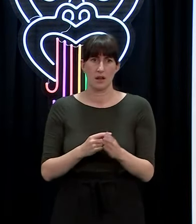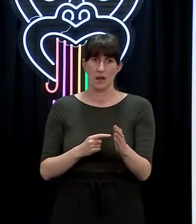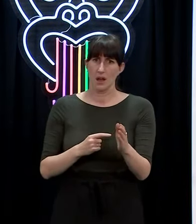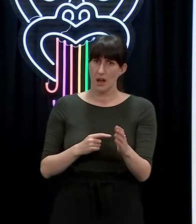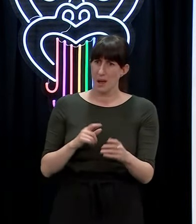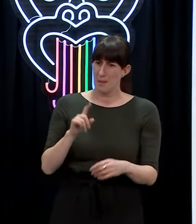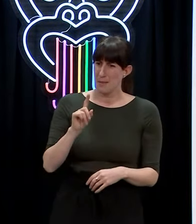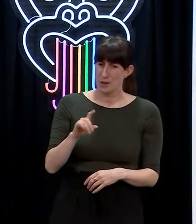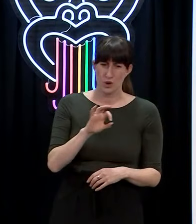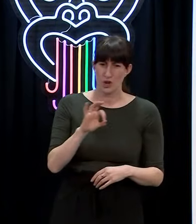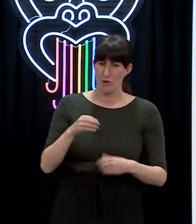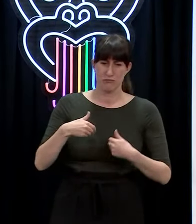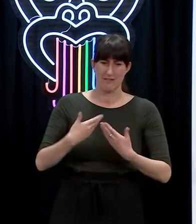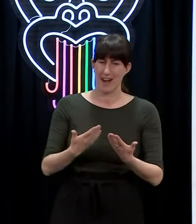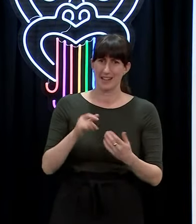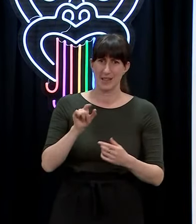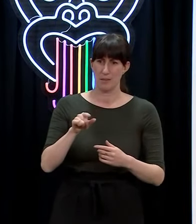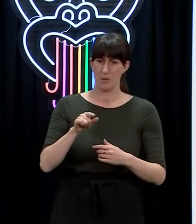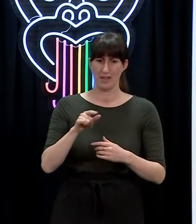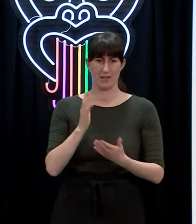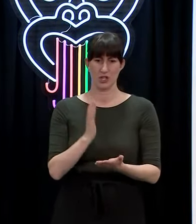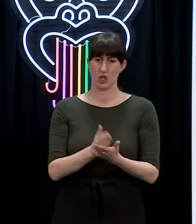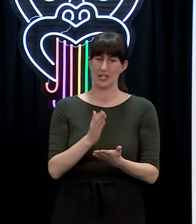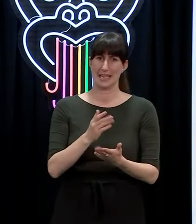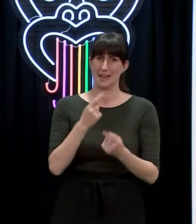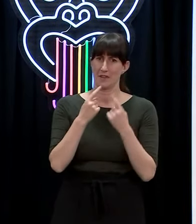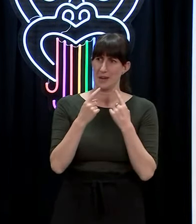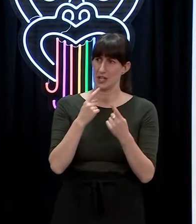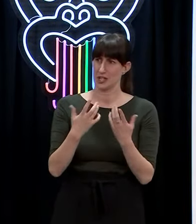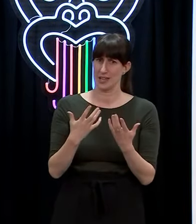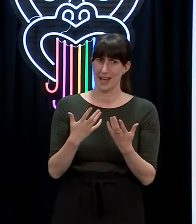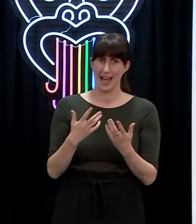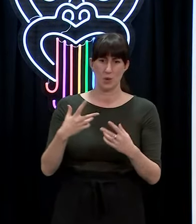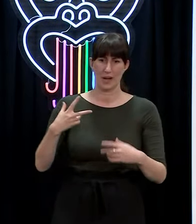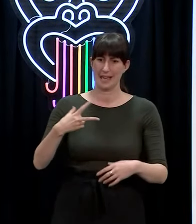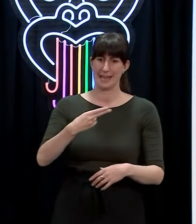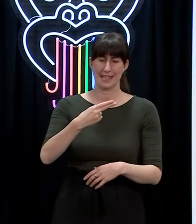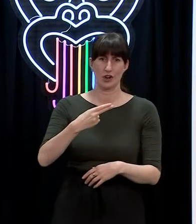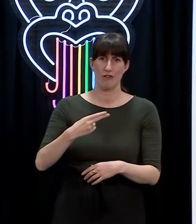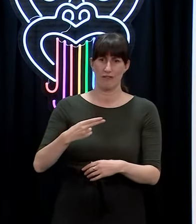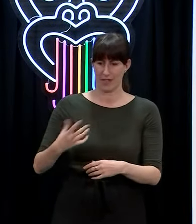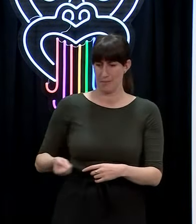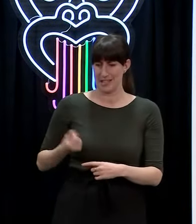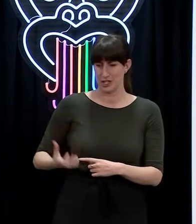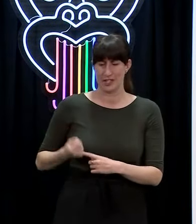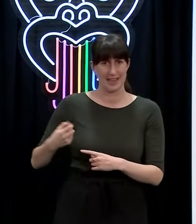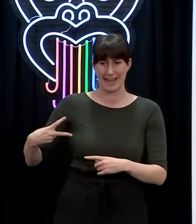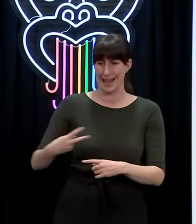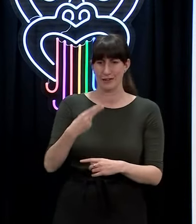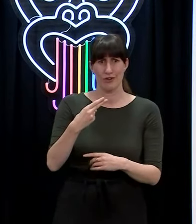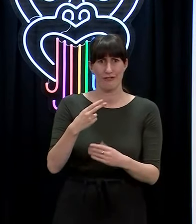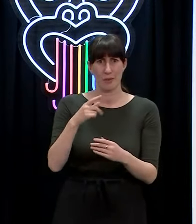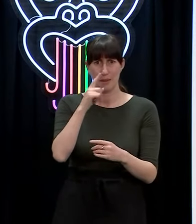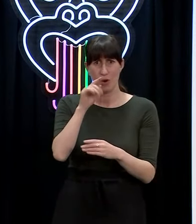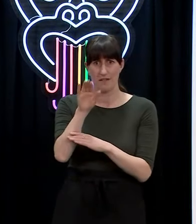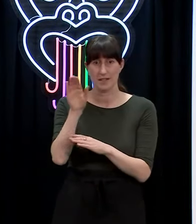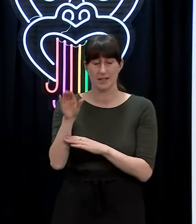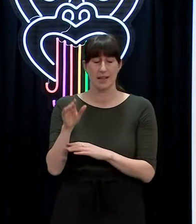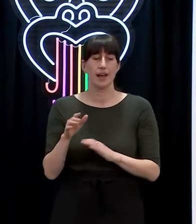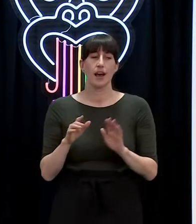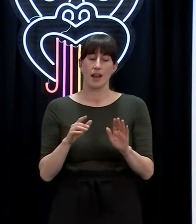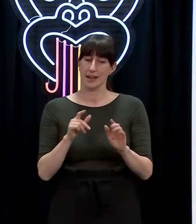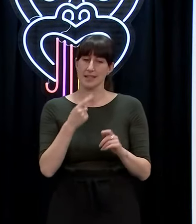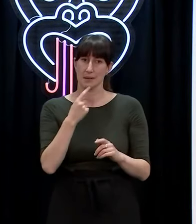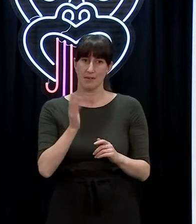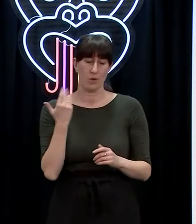while they're overseas in a foreign country. Yeah, like I said, that's a question for the Minister of Social Development. I know that she has been doing work on that issue. We'll sort of span across the room this way. Yep.